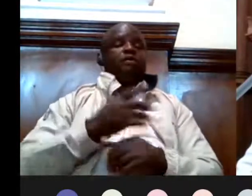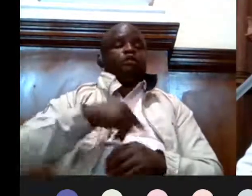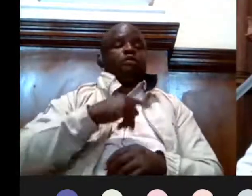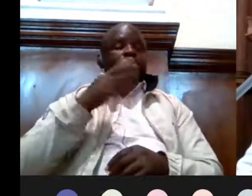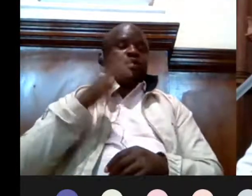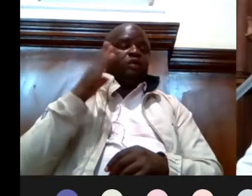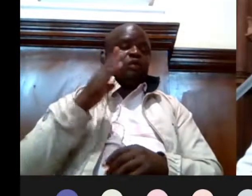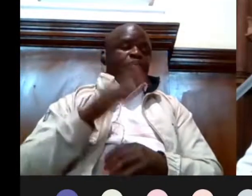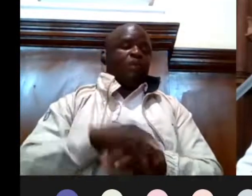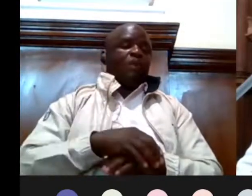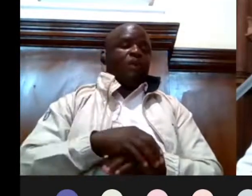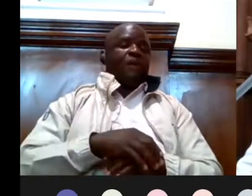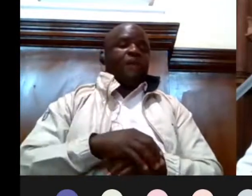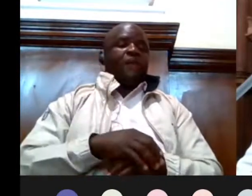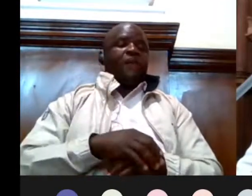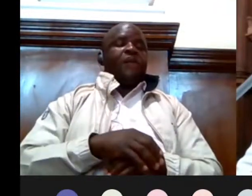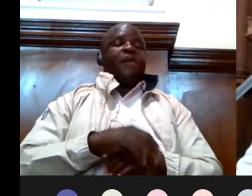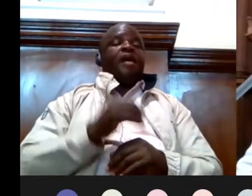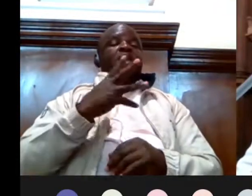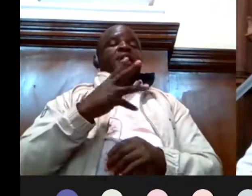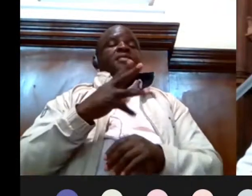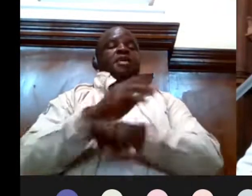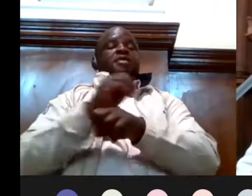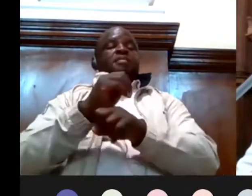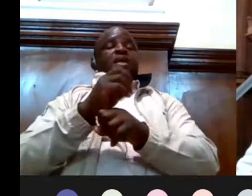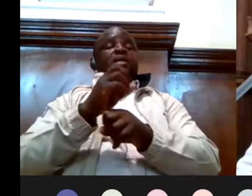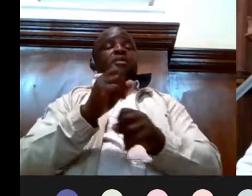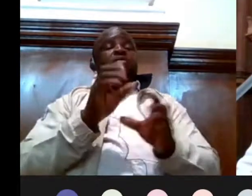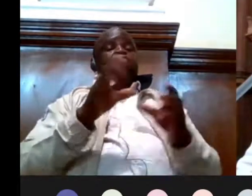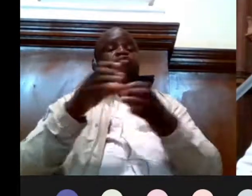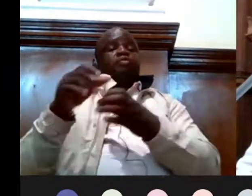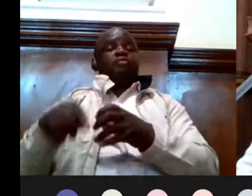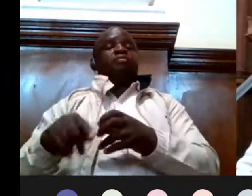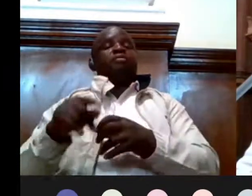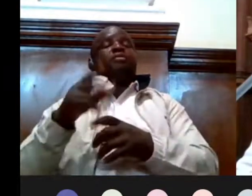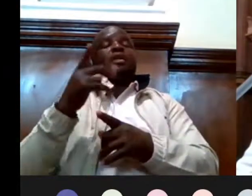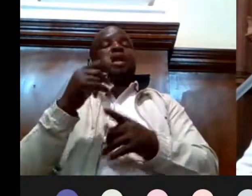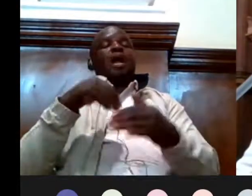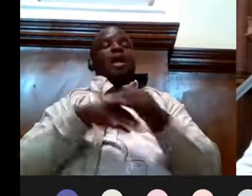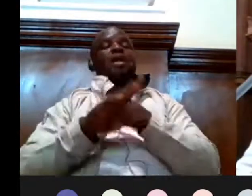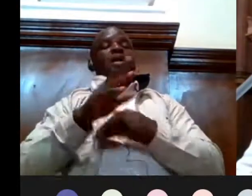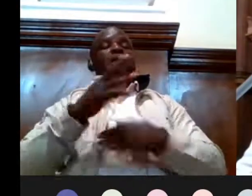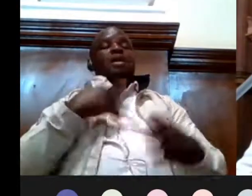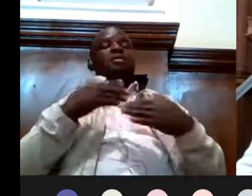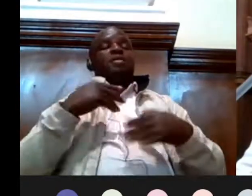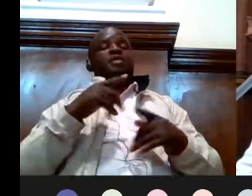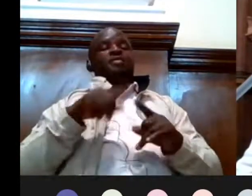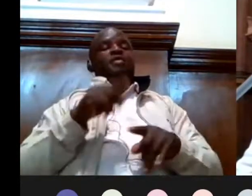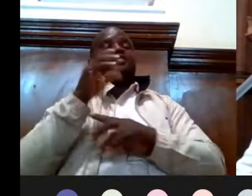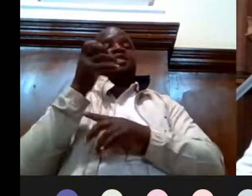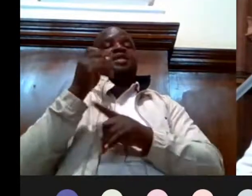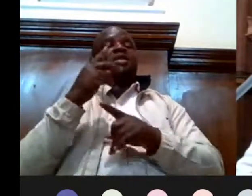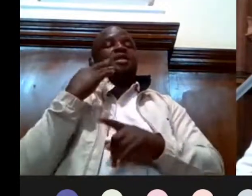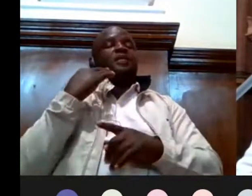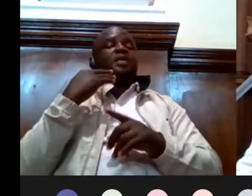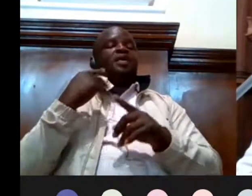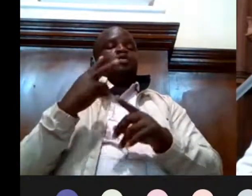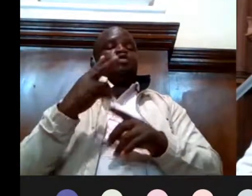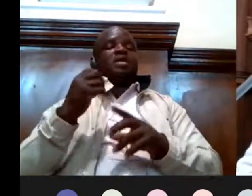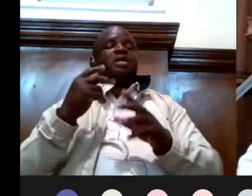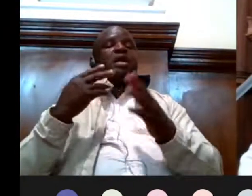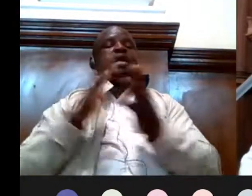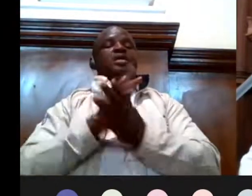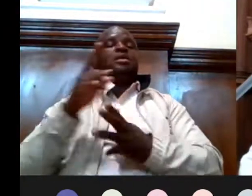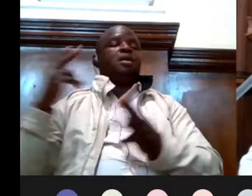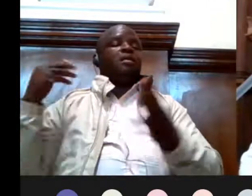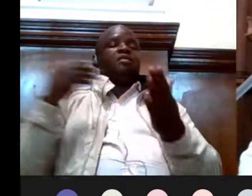now know that the five municipalities which were placed under administration in the Free State since 2018 are all